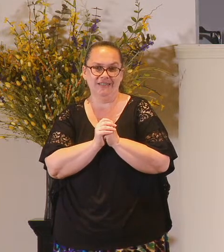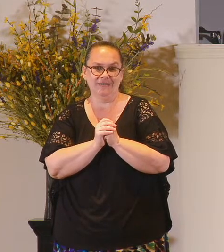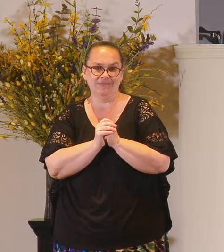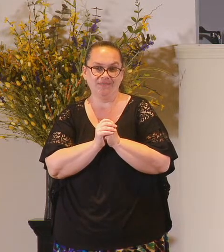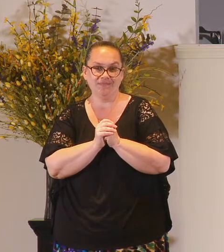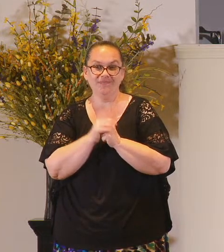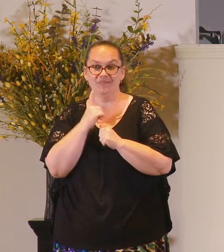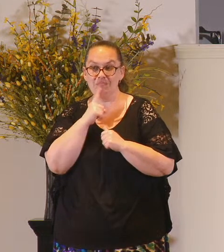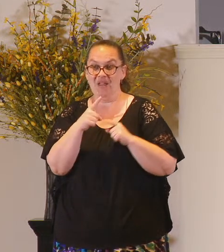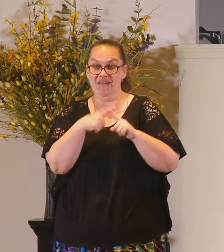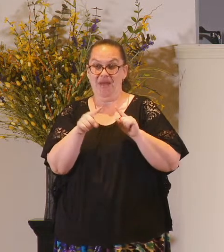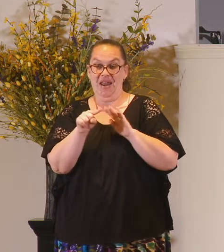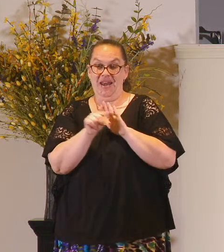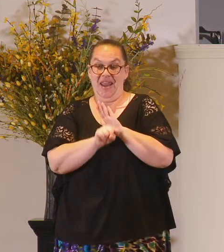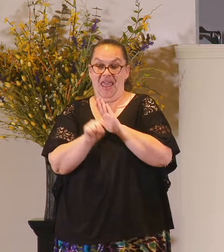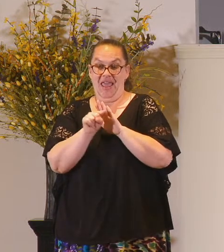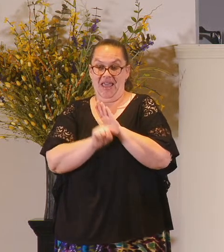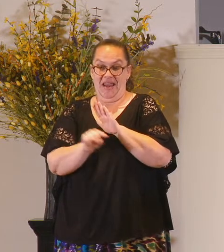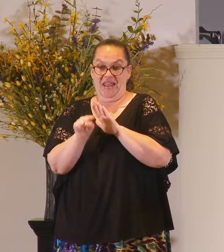Leaven, on the other hand,